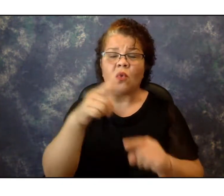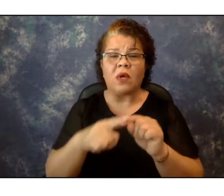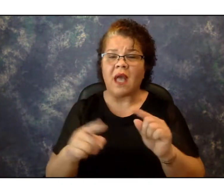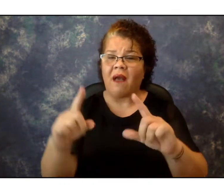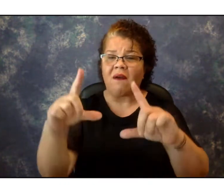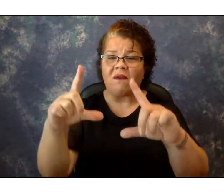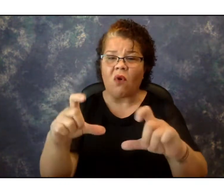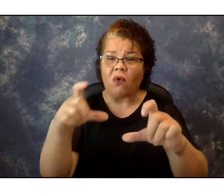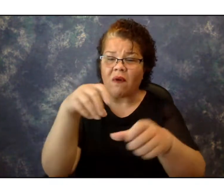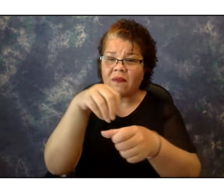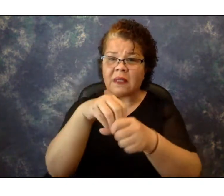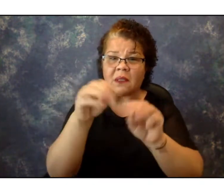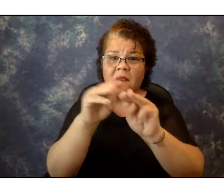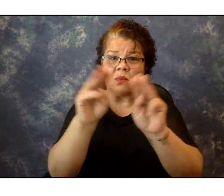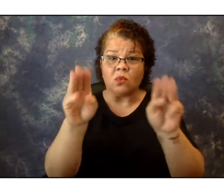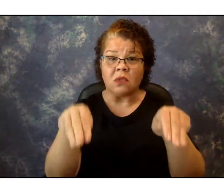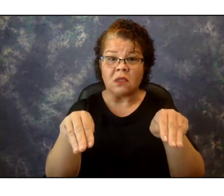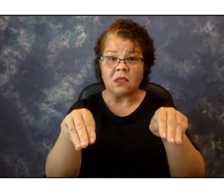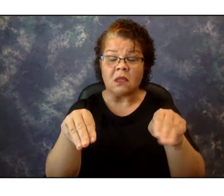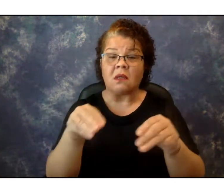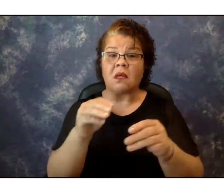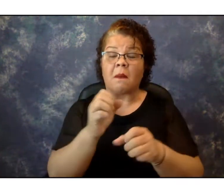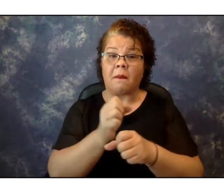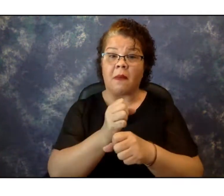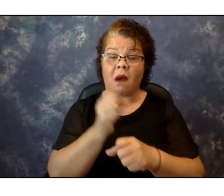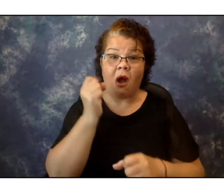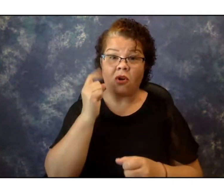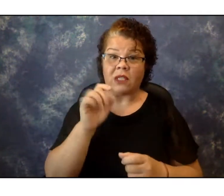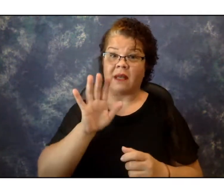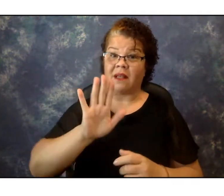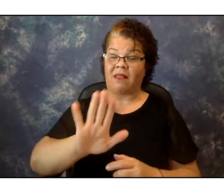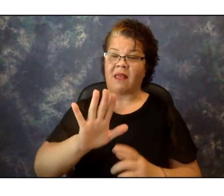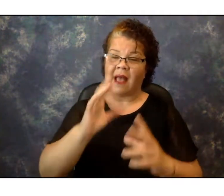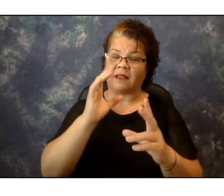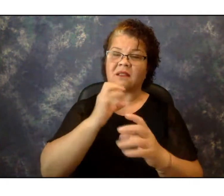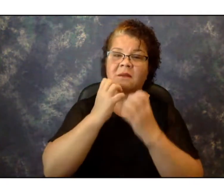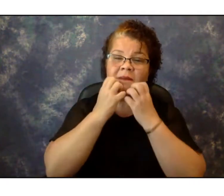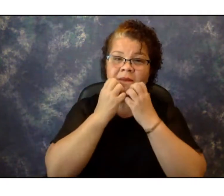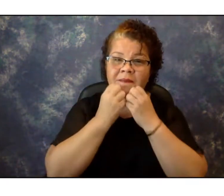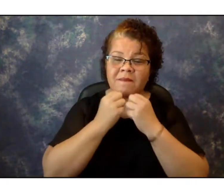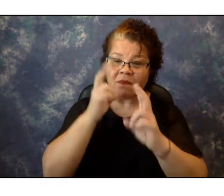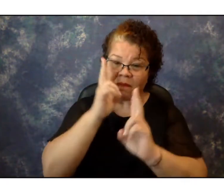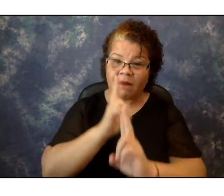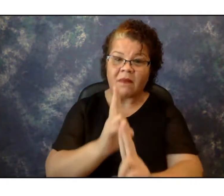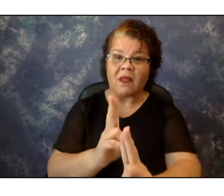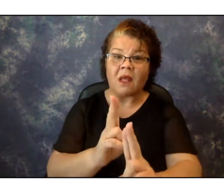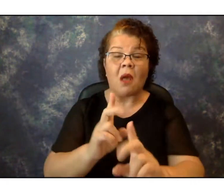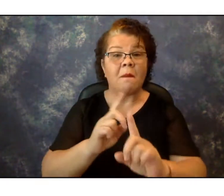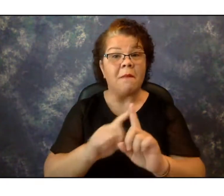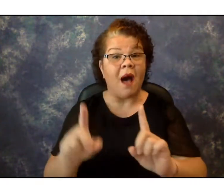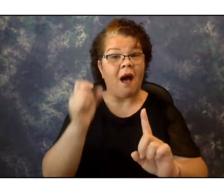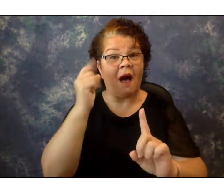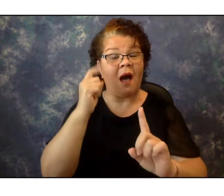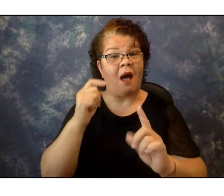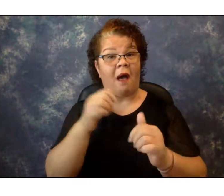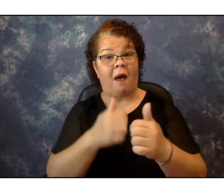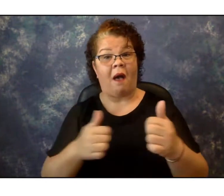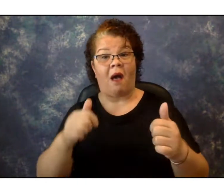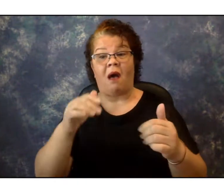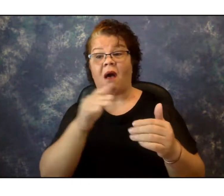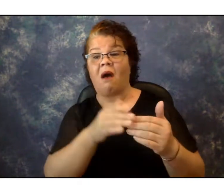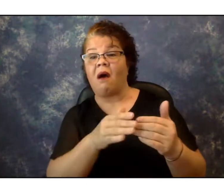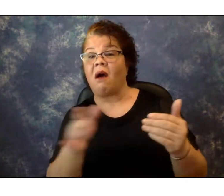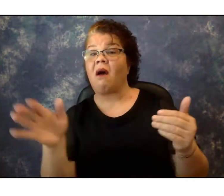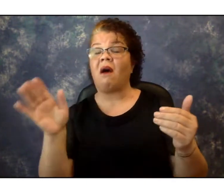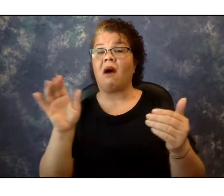Making understanding its sanctity, but above all other aspects of Black life that are displayed